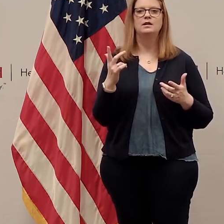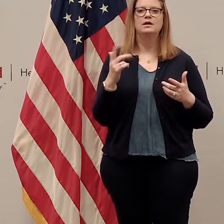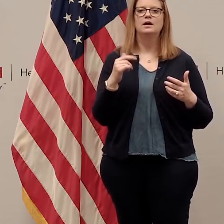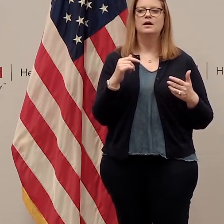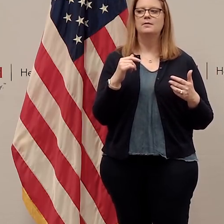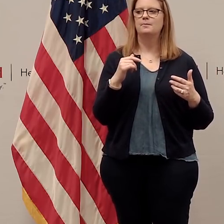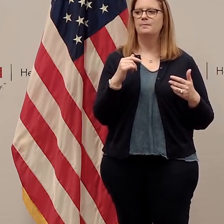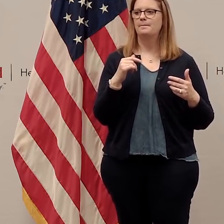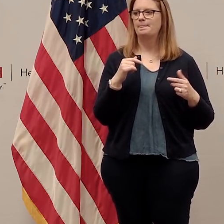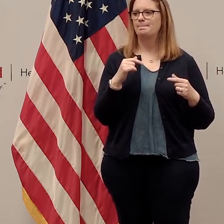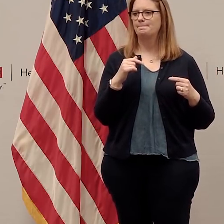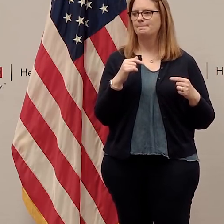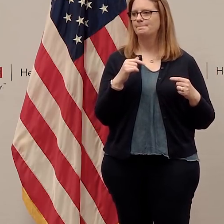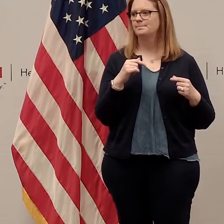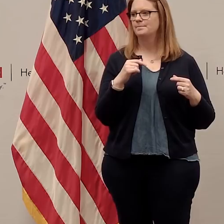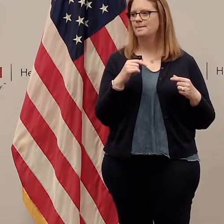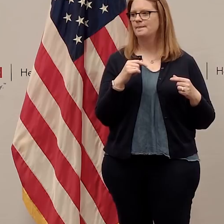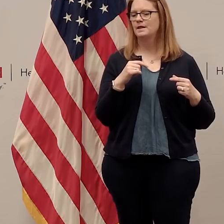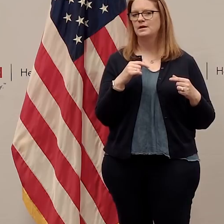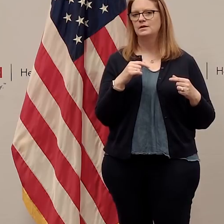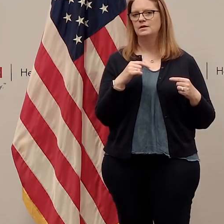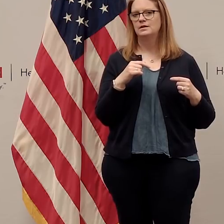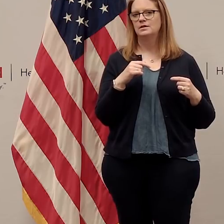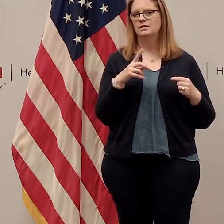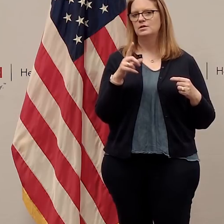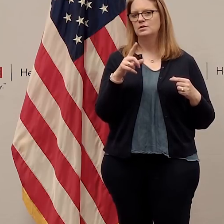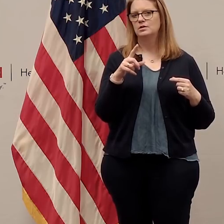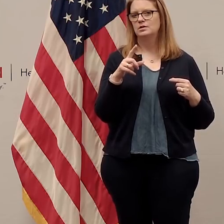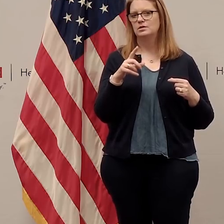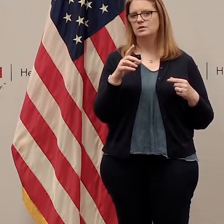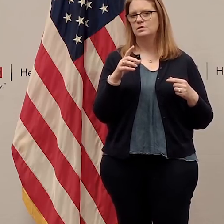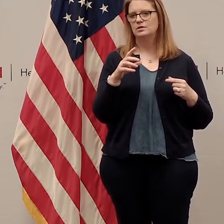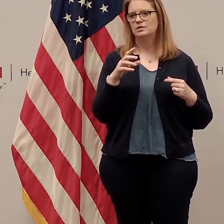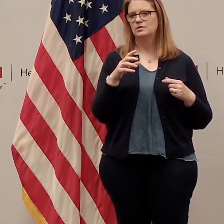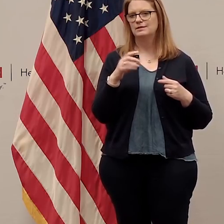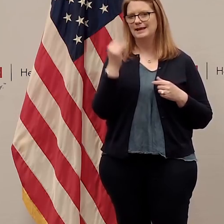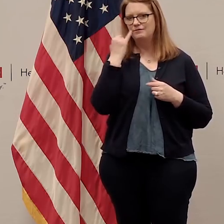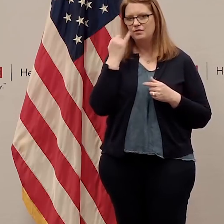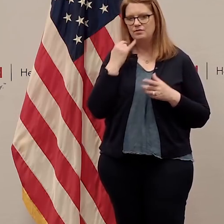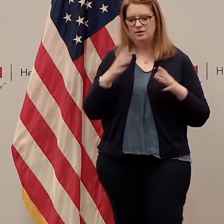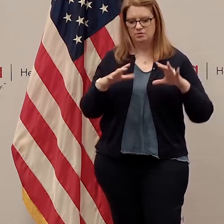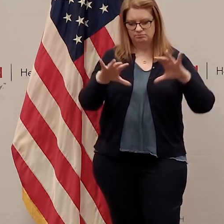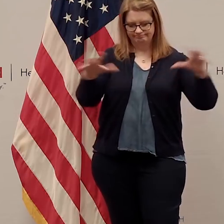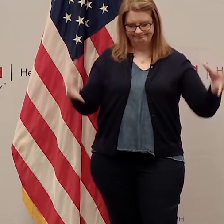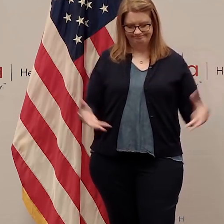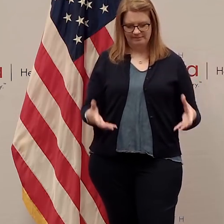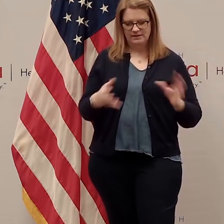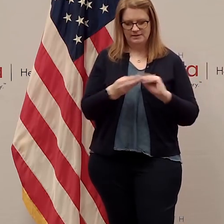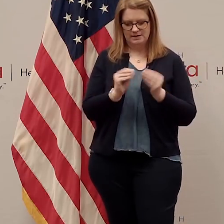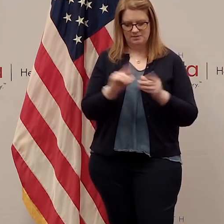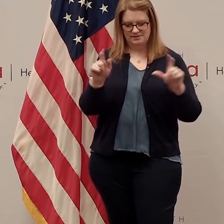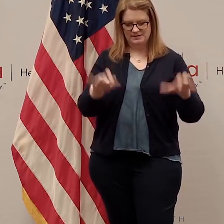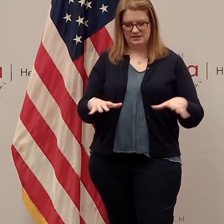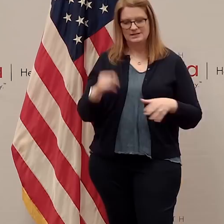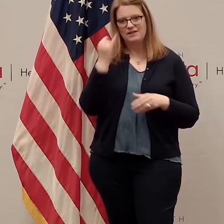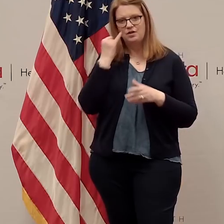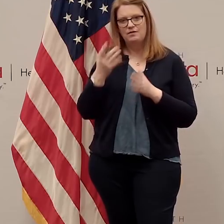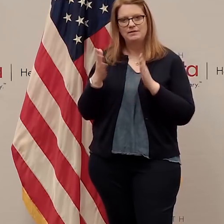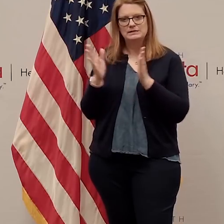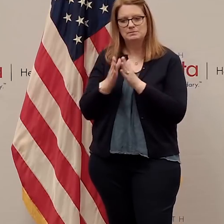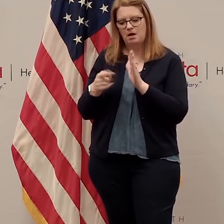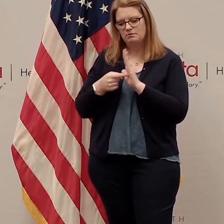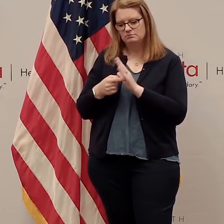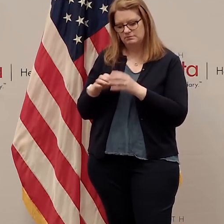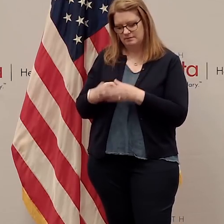where even if you had a small statistical sample, those that were wrong one way or the other, we're still in